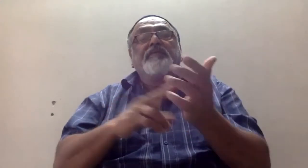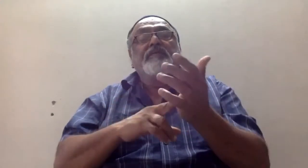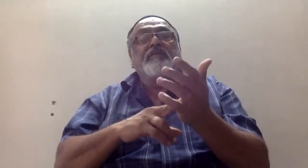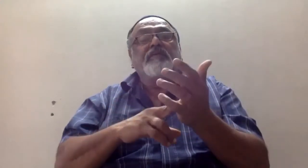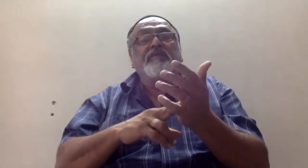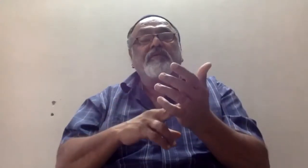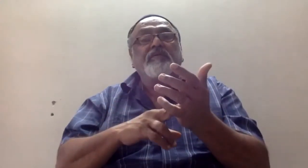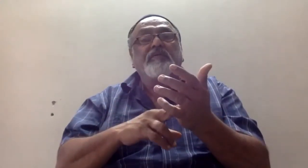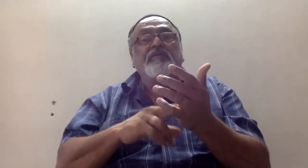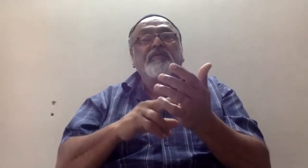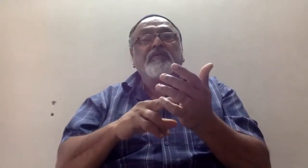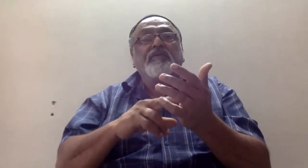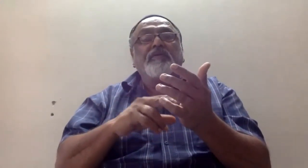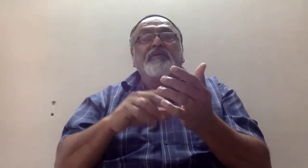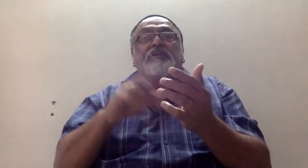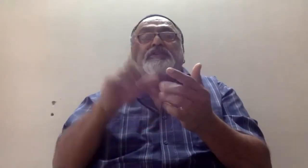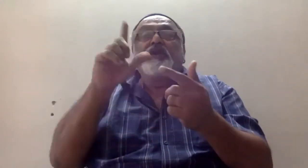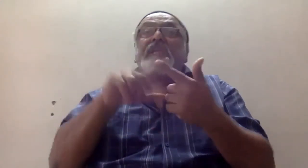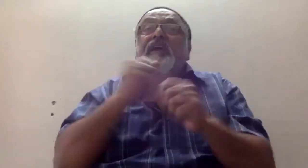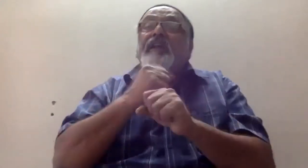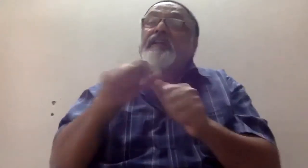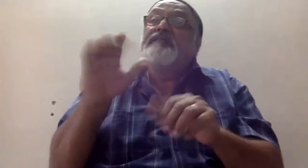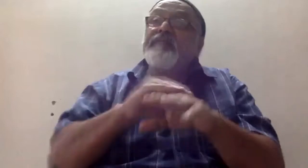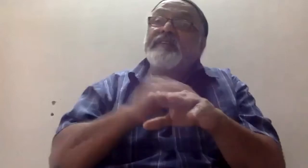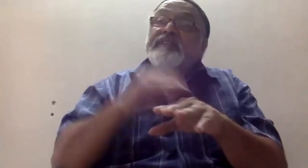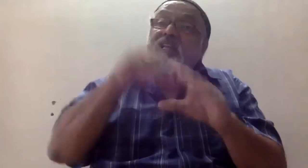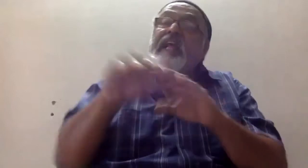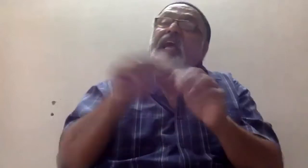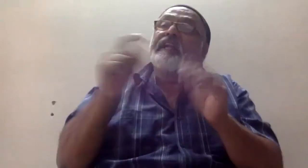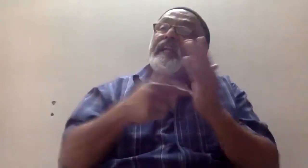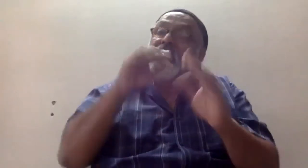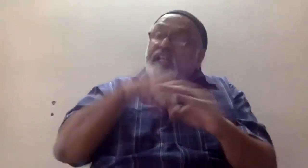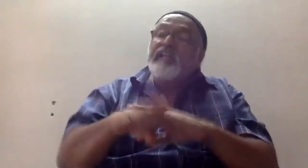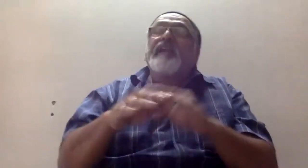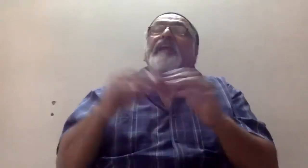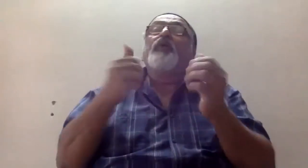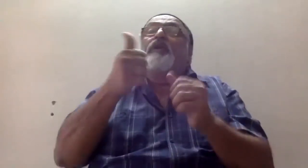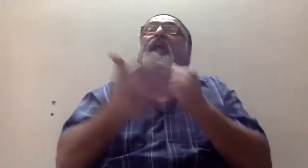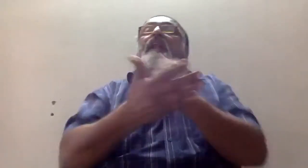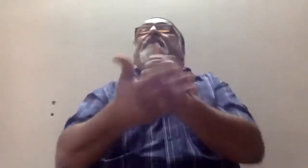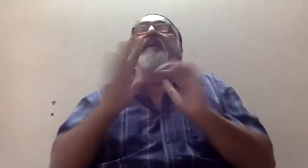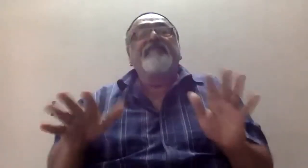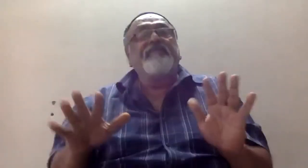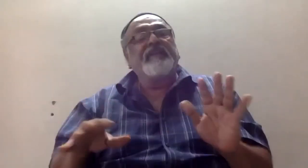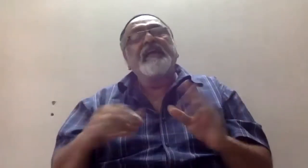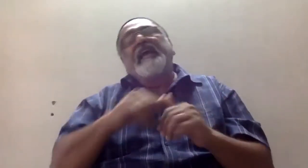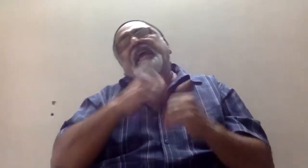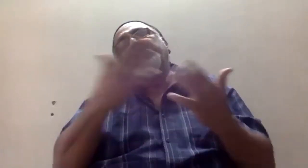Legal Services Authorities Act. So that means any person with disability would have access to any scheme,